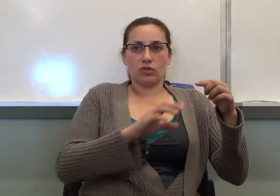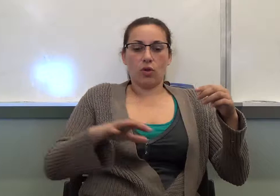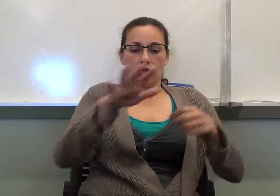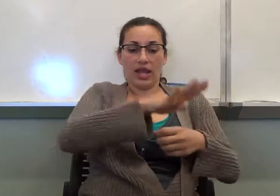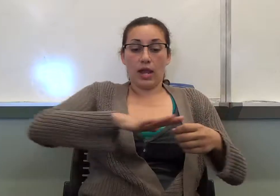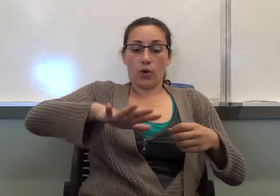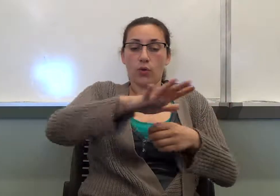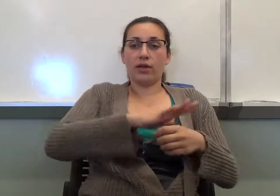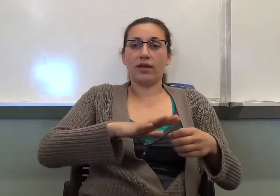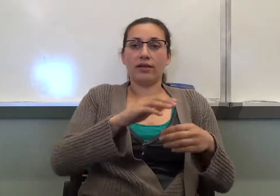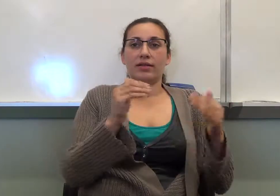16 pi.